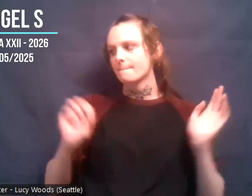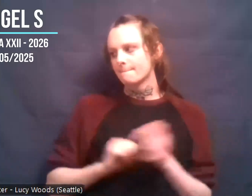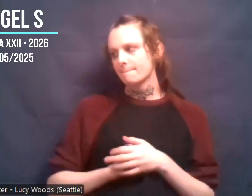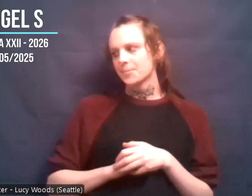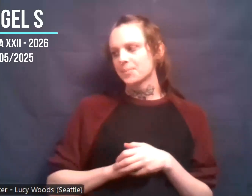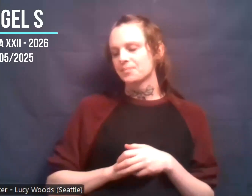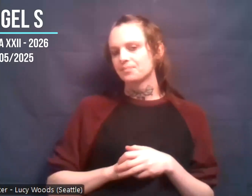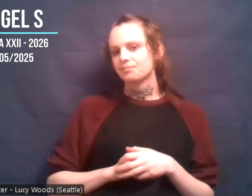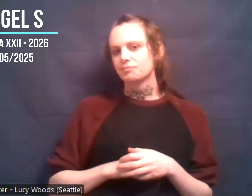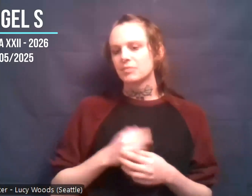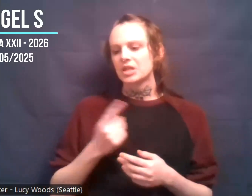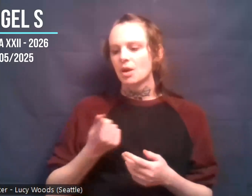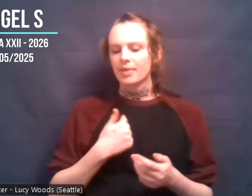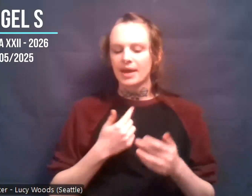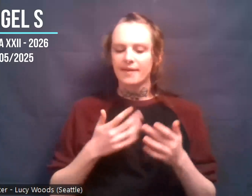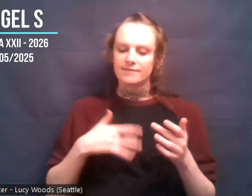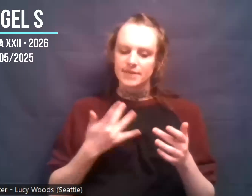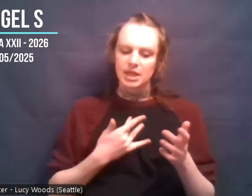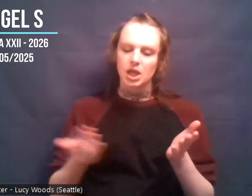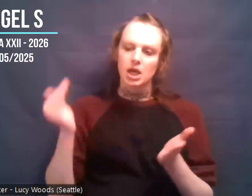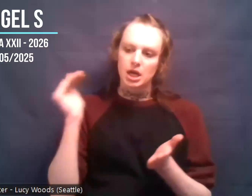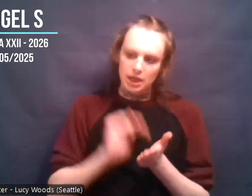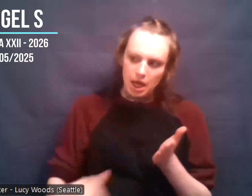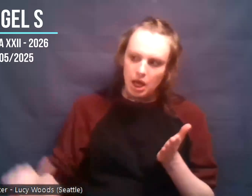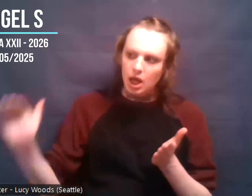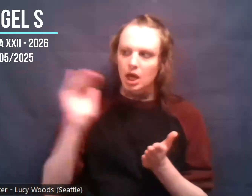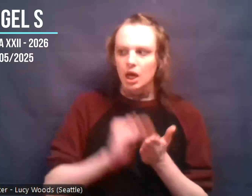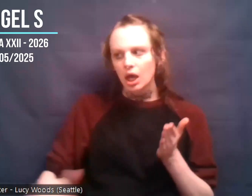It's something that I'm feeling over and over again."